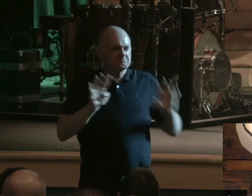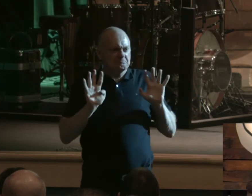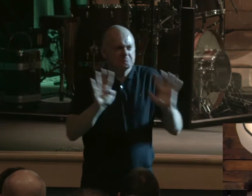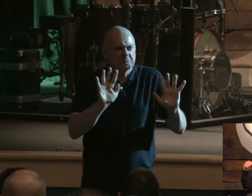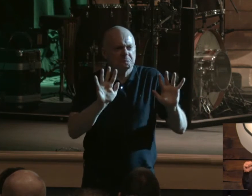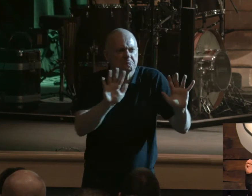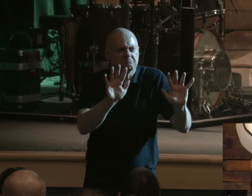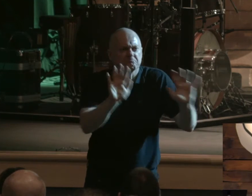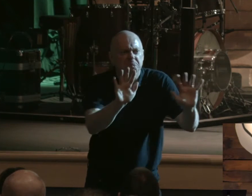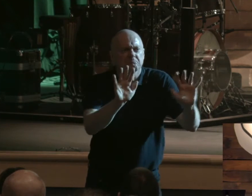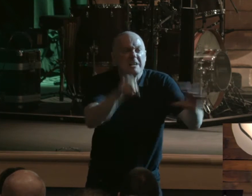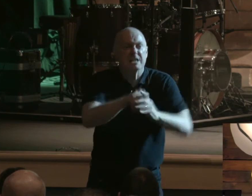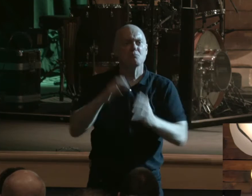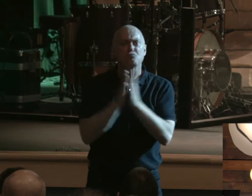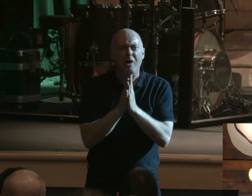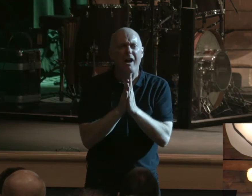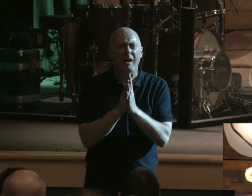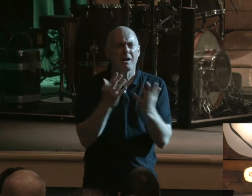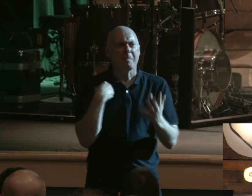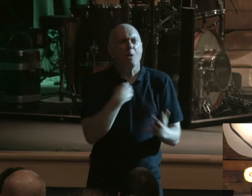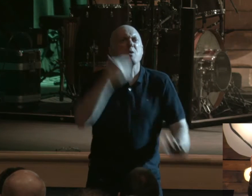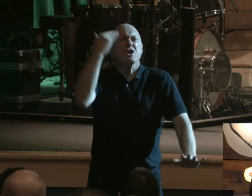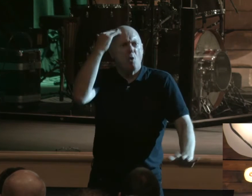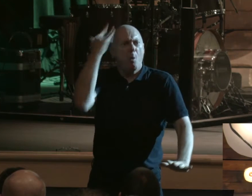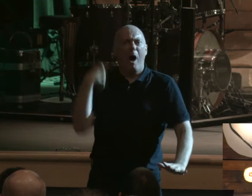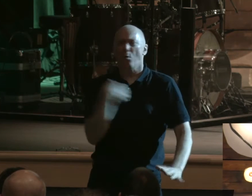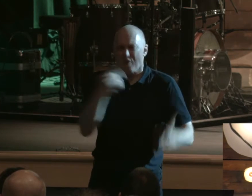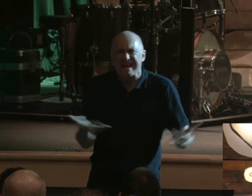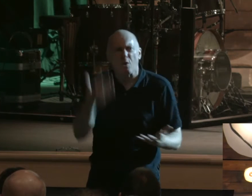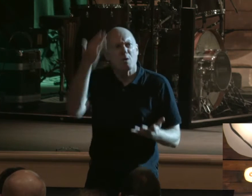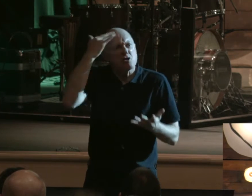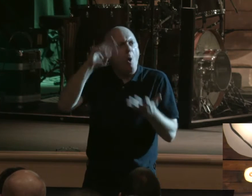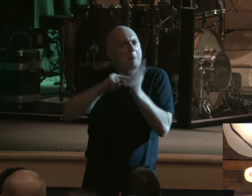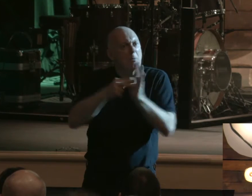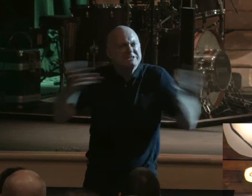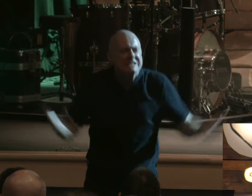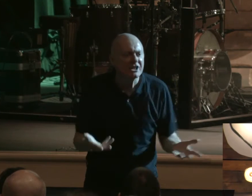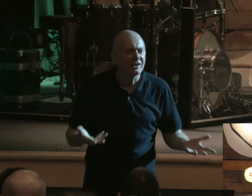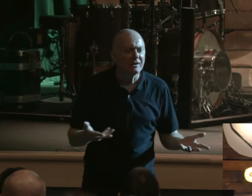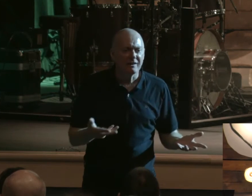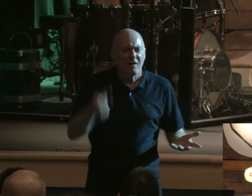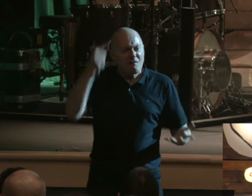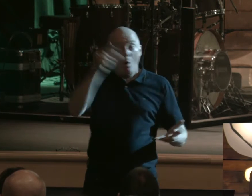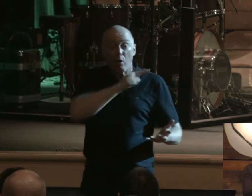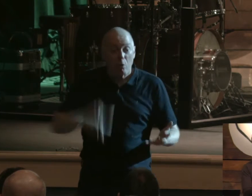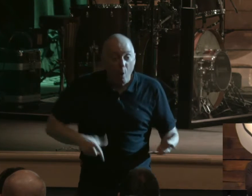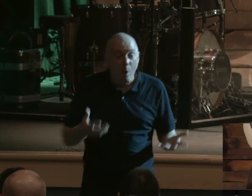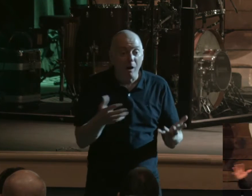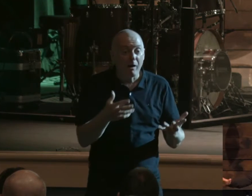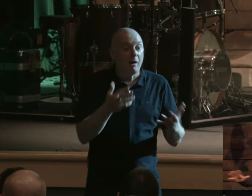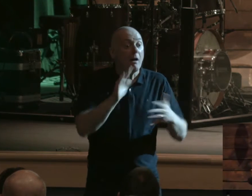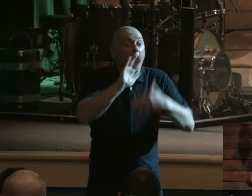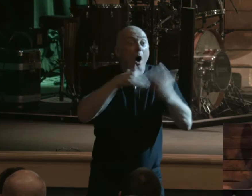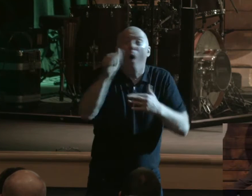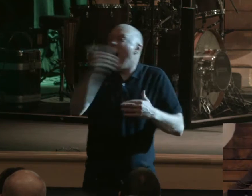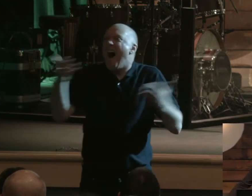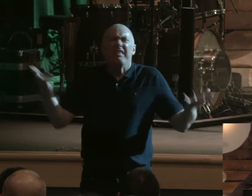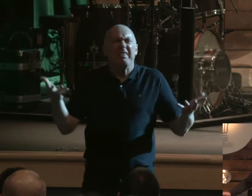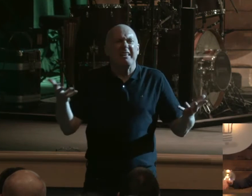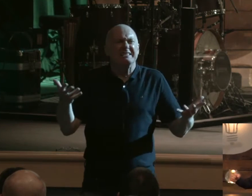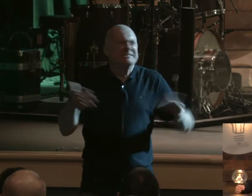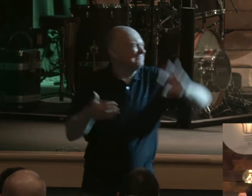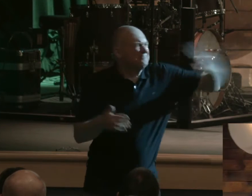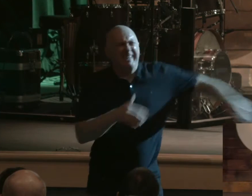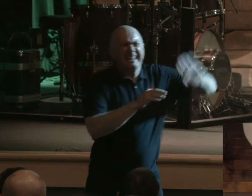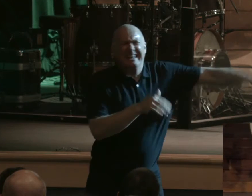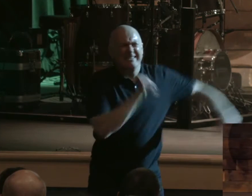in prayer because we see it. We know why we exist. We know our purpose. And it's for the Lord. And again, all the other things fall to the side.